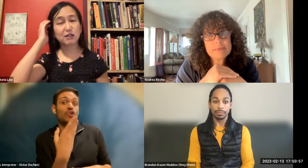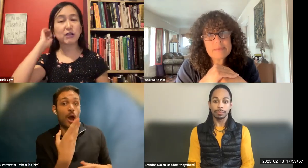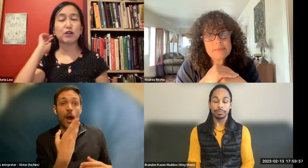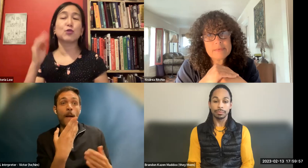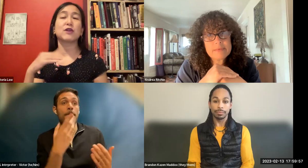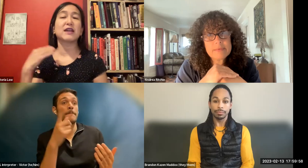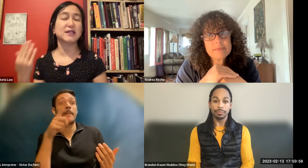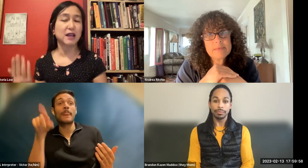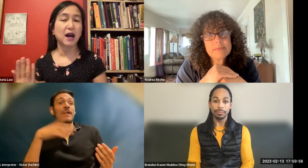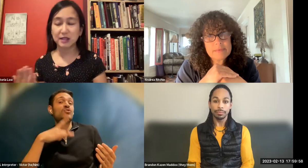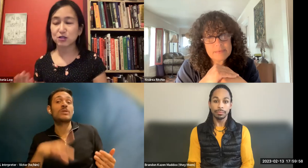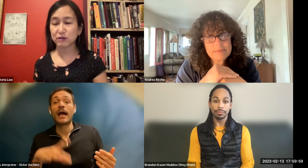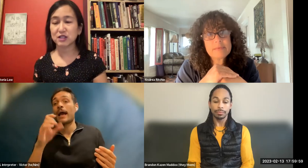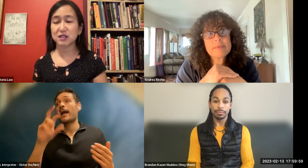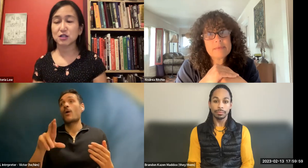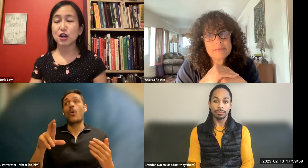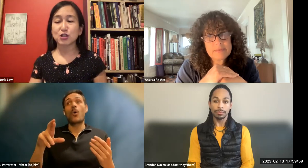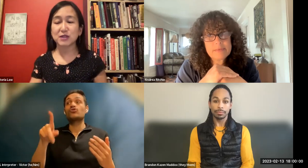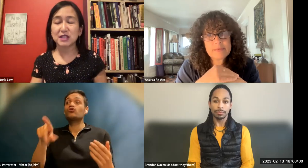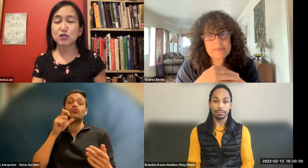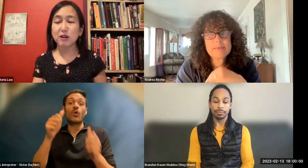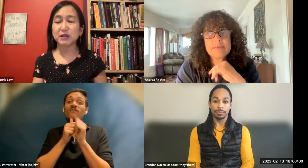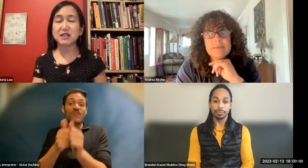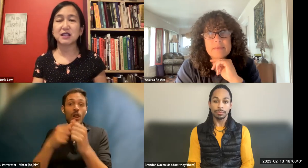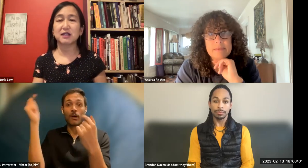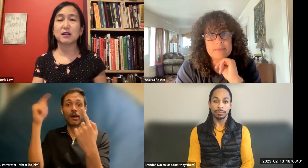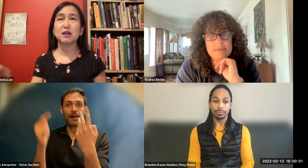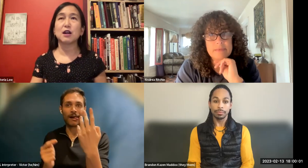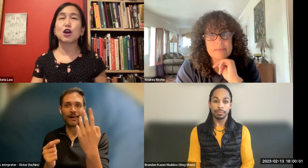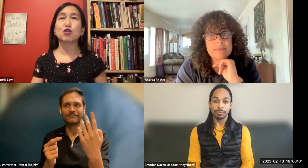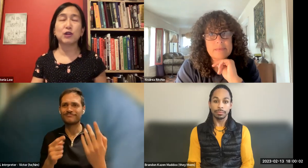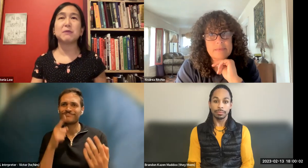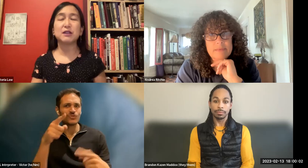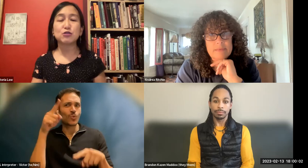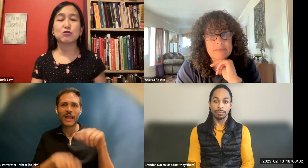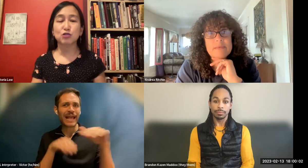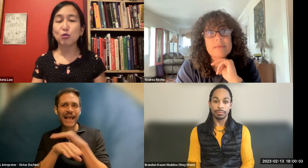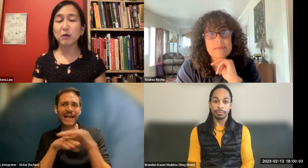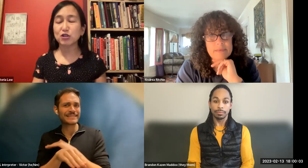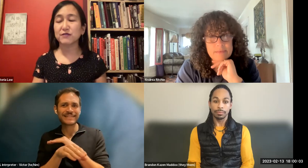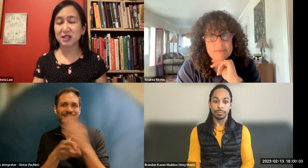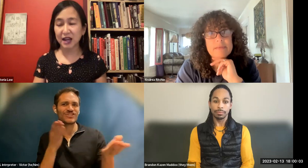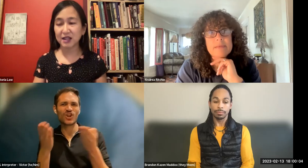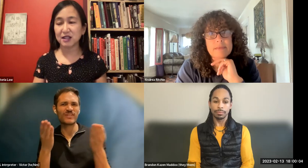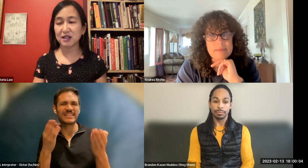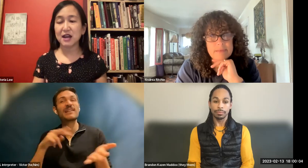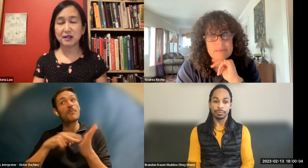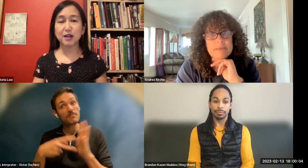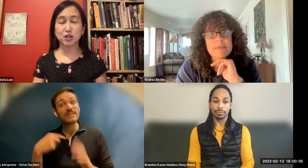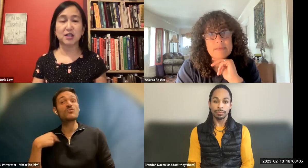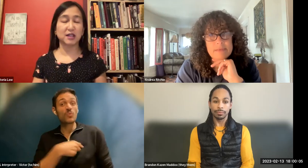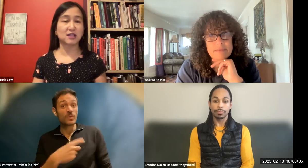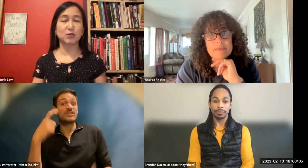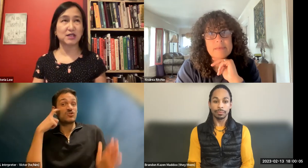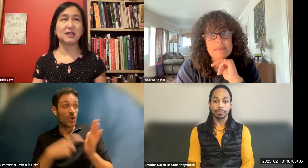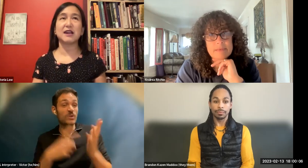these criteria, you are then denied these services. So we see soft policing creep into so much of society,